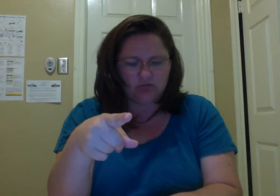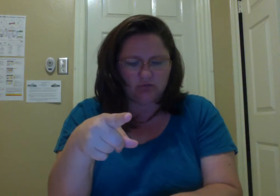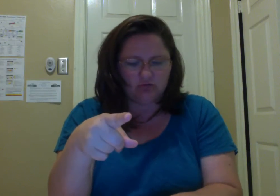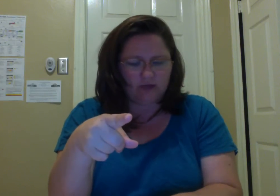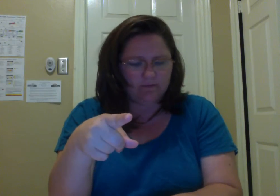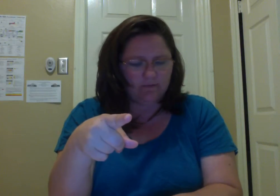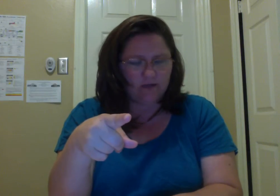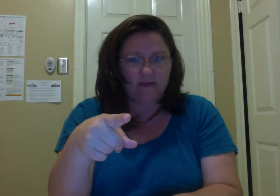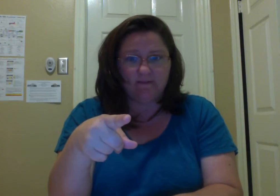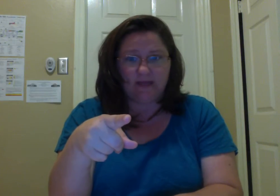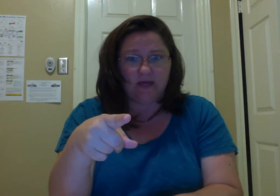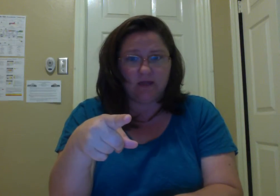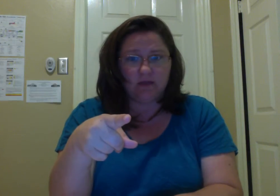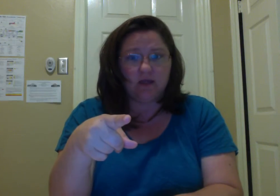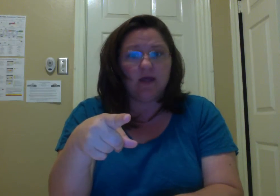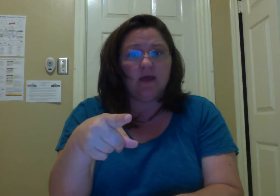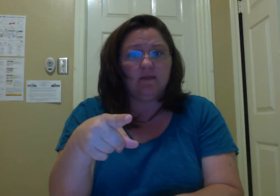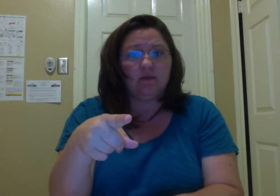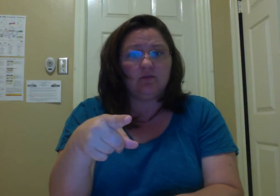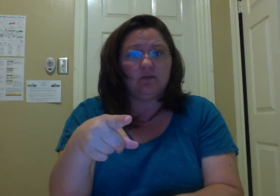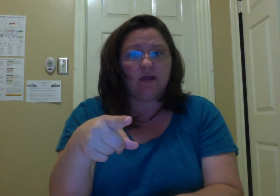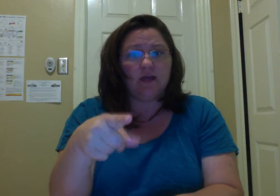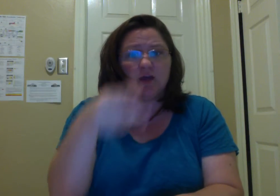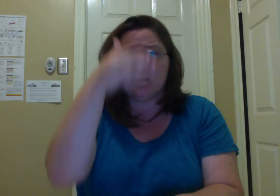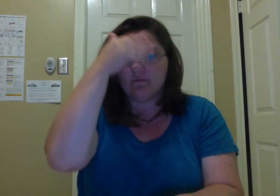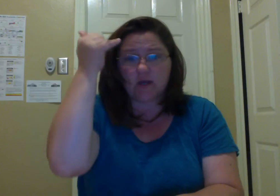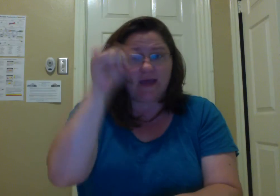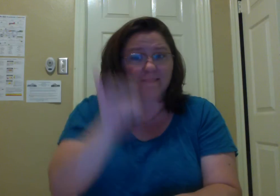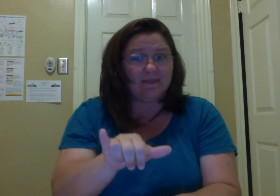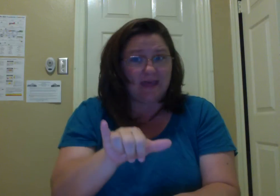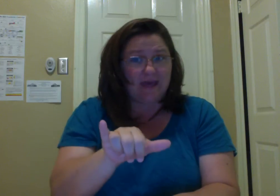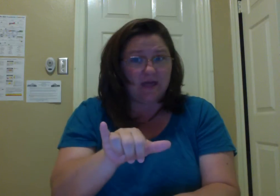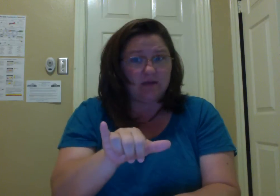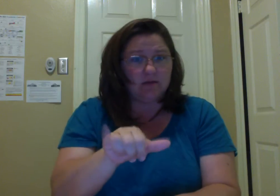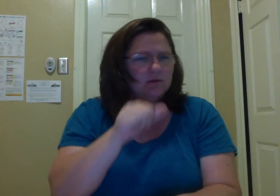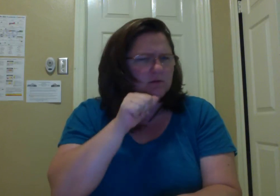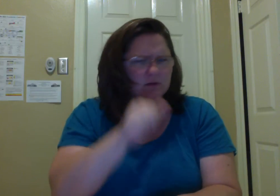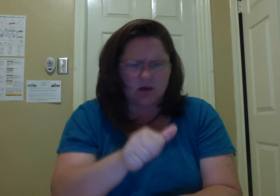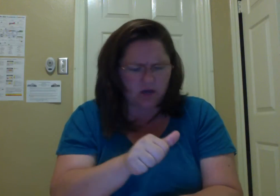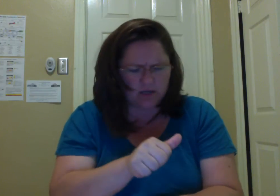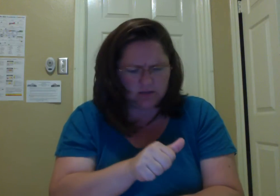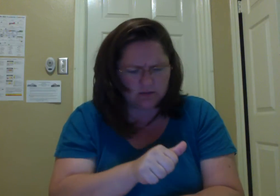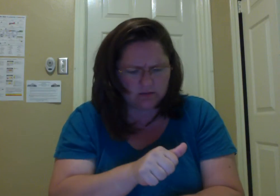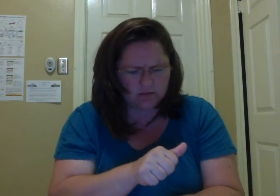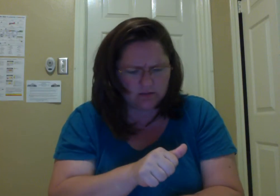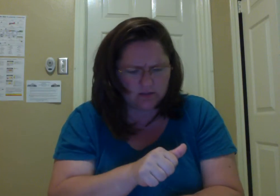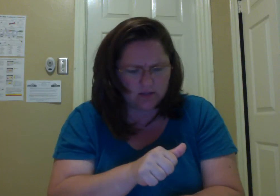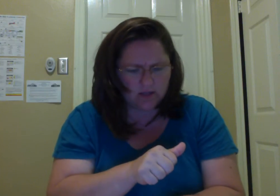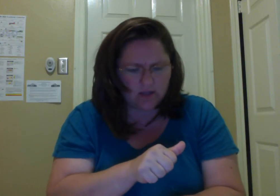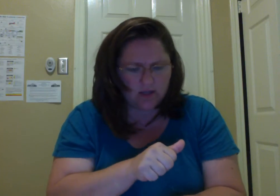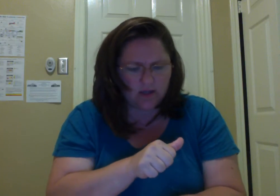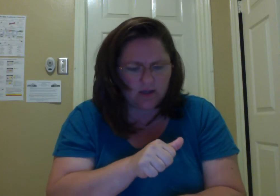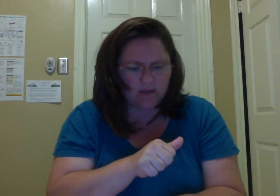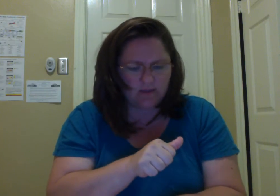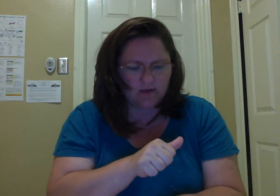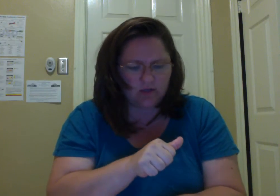Don't you ever forget that. And then you say, forget that not. And then you're